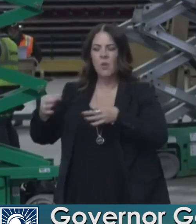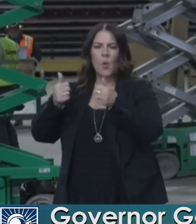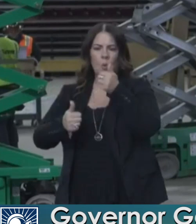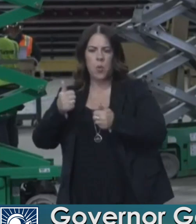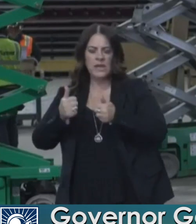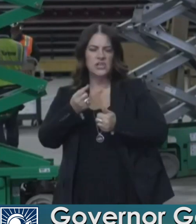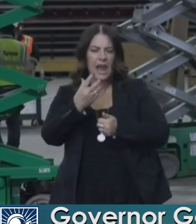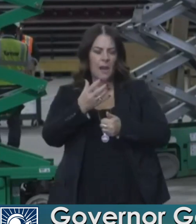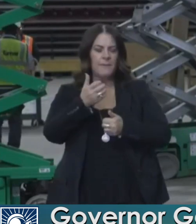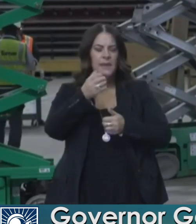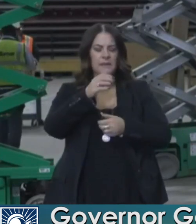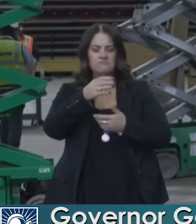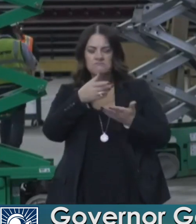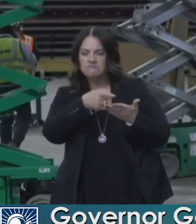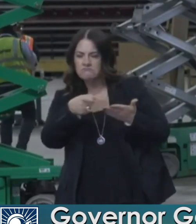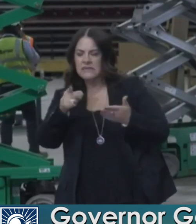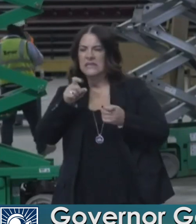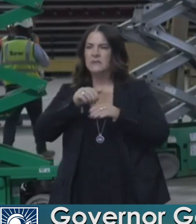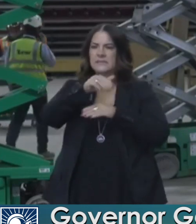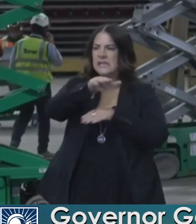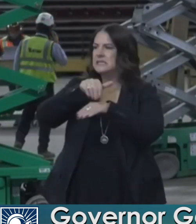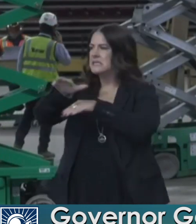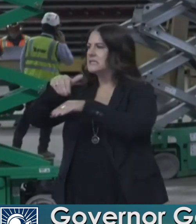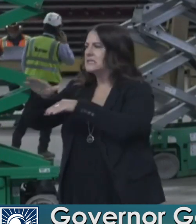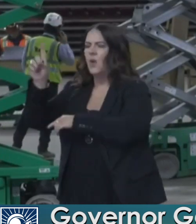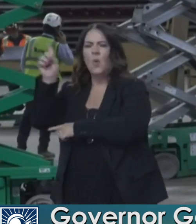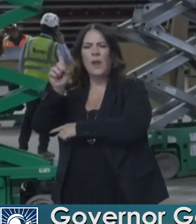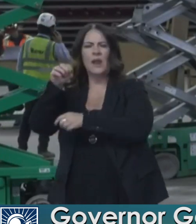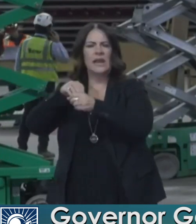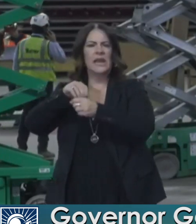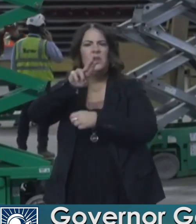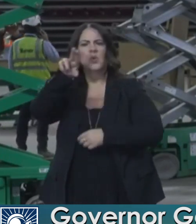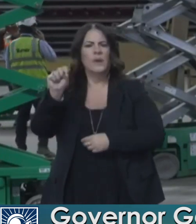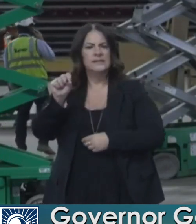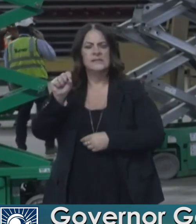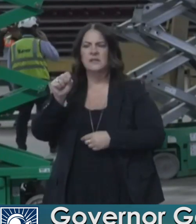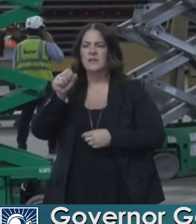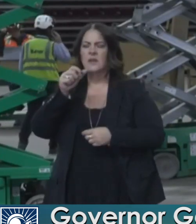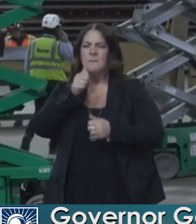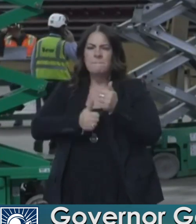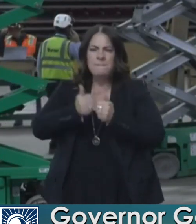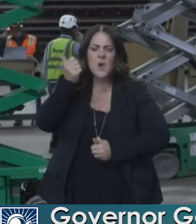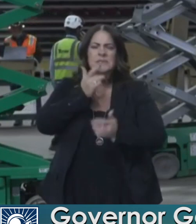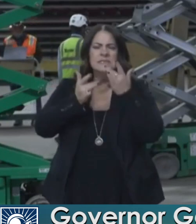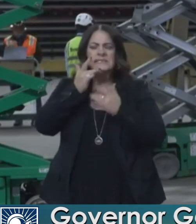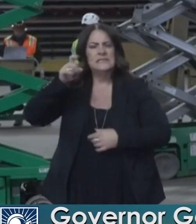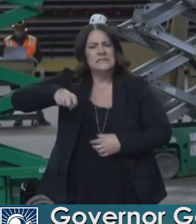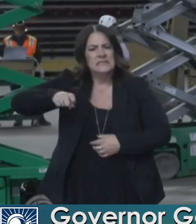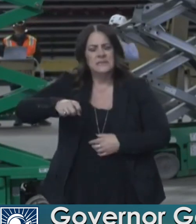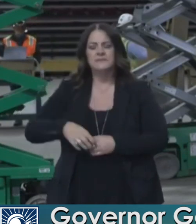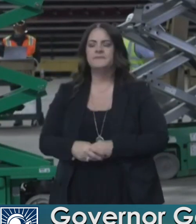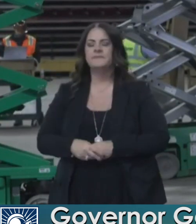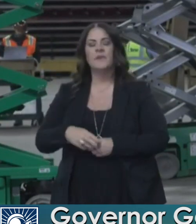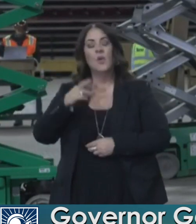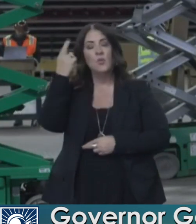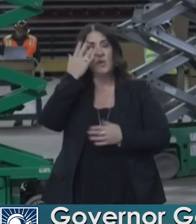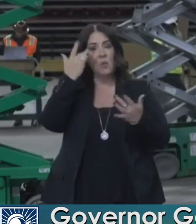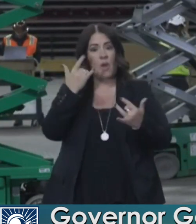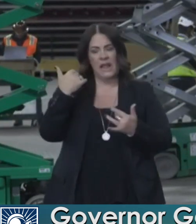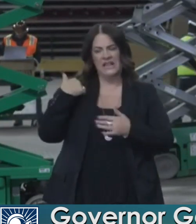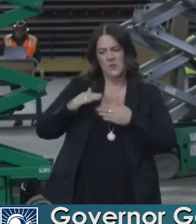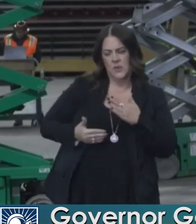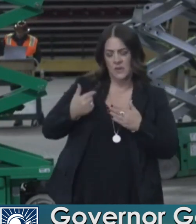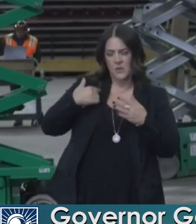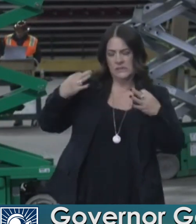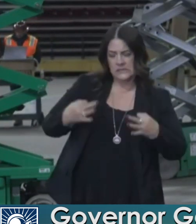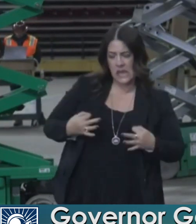of the country in real time as needed. The reason we made the determination over the weekend of the availability was twofold.